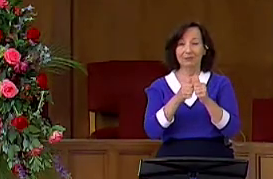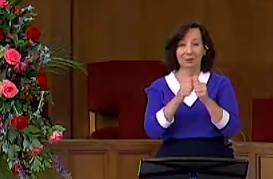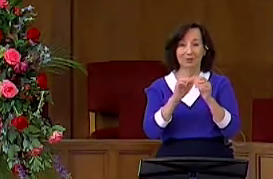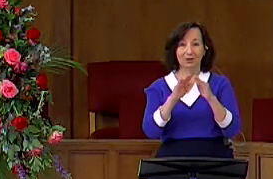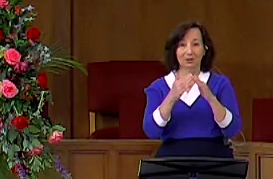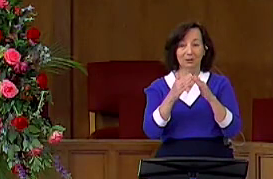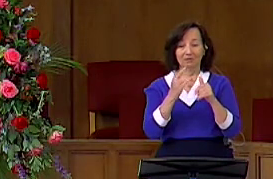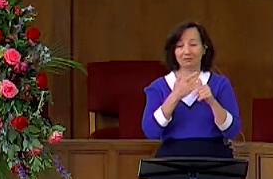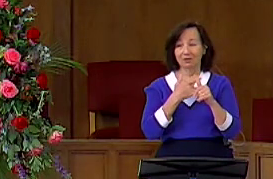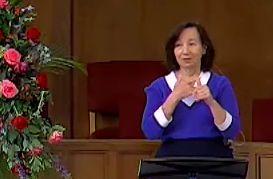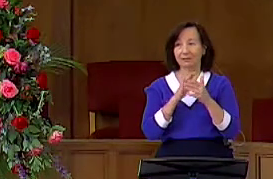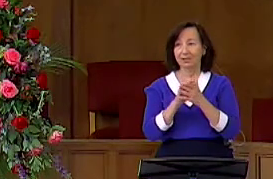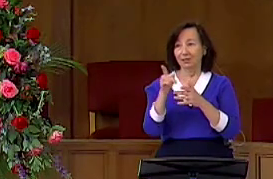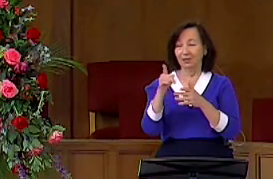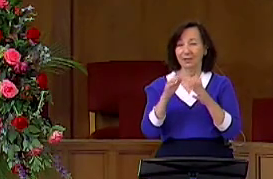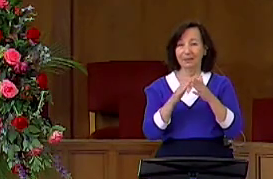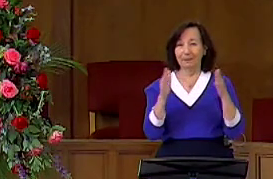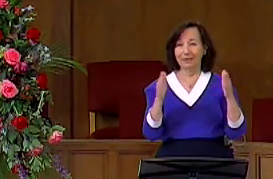seen anybody with such a big heart.